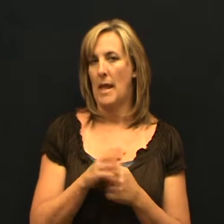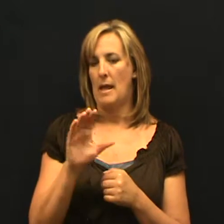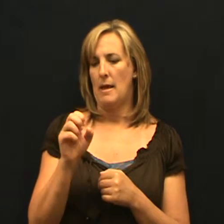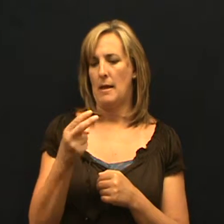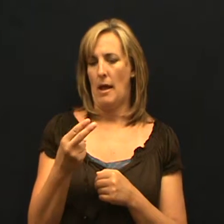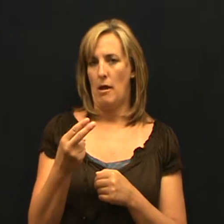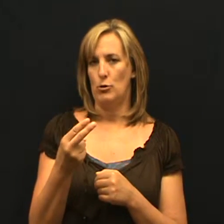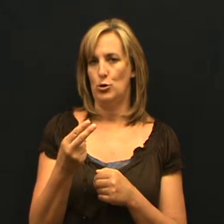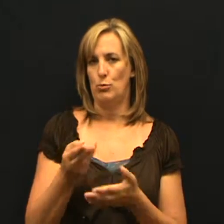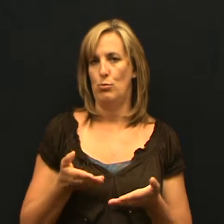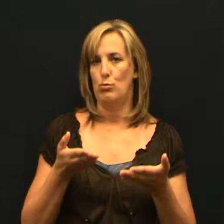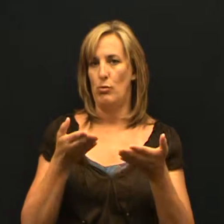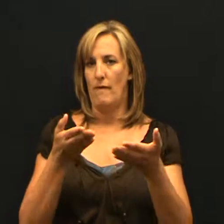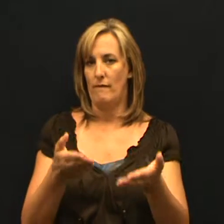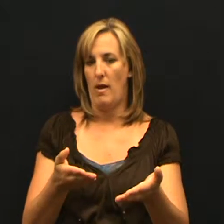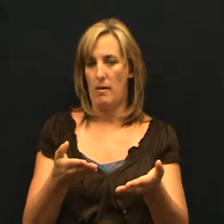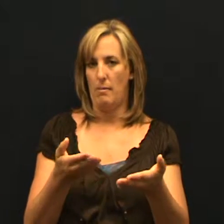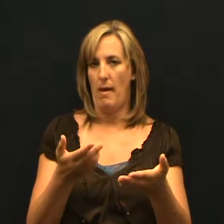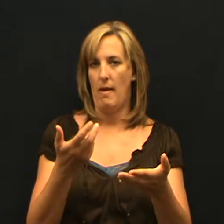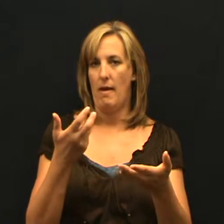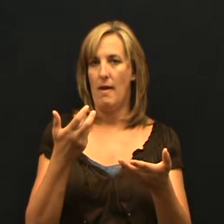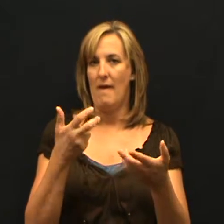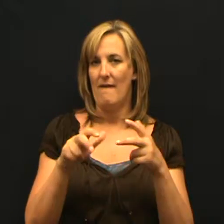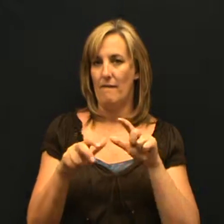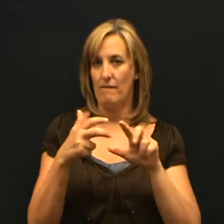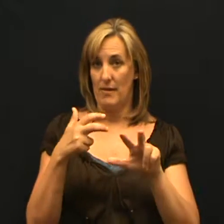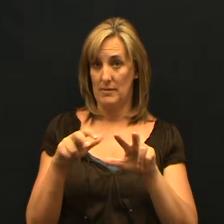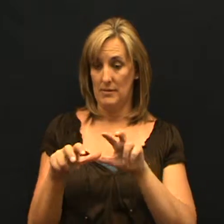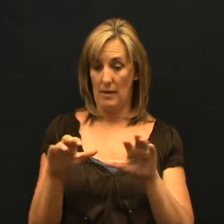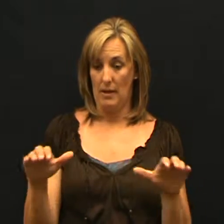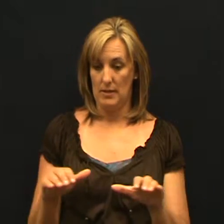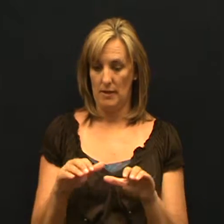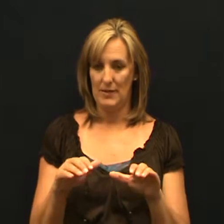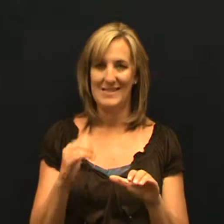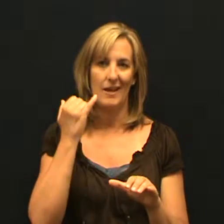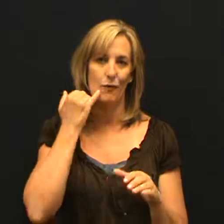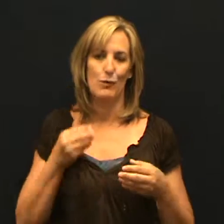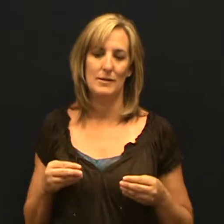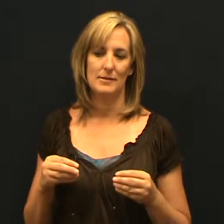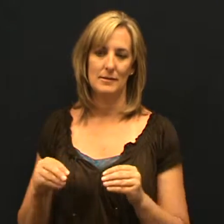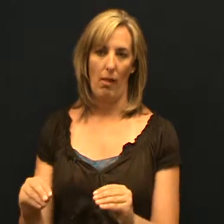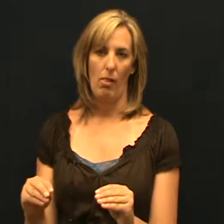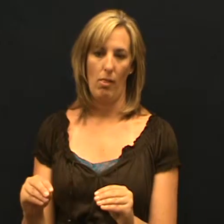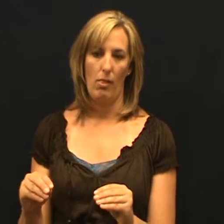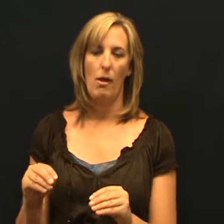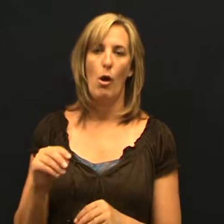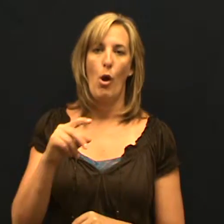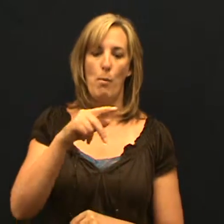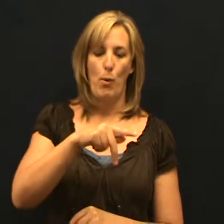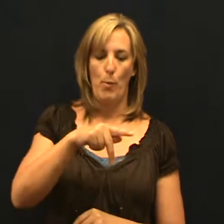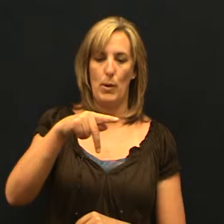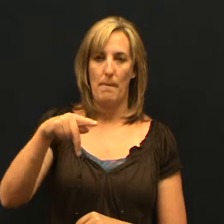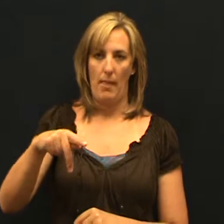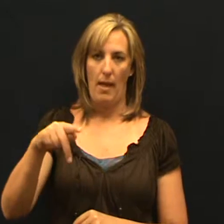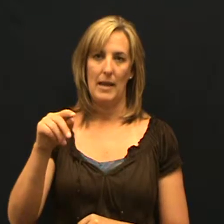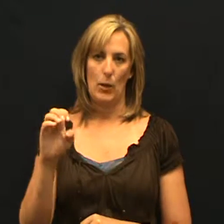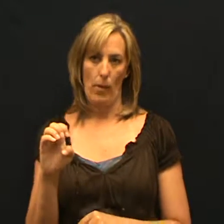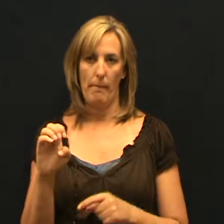activities could be if we sell or dispose of property, plant, and equipment that we already own, or of course if we sell